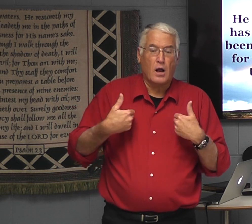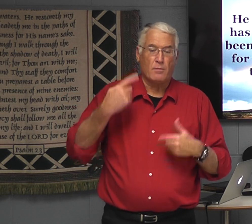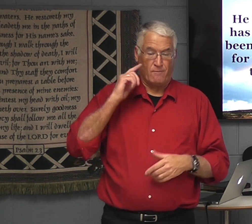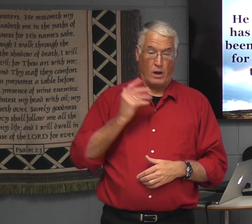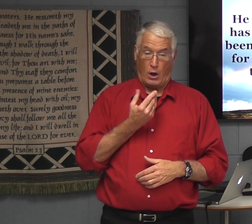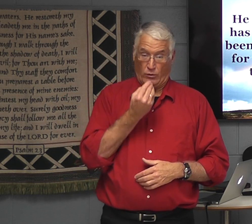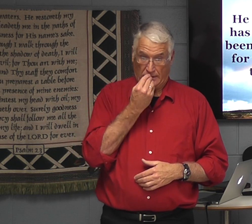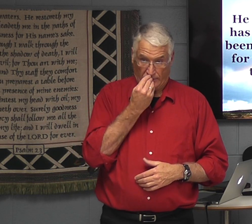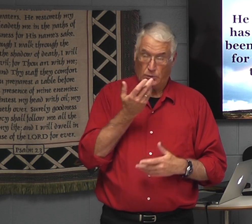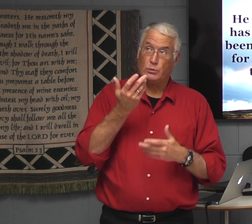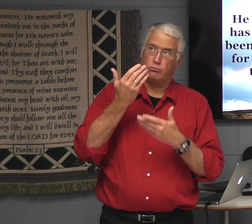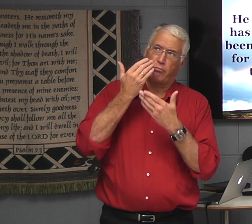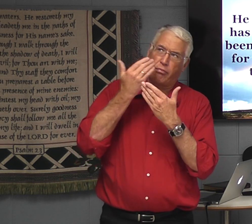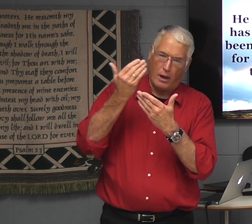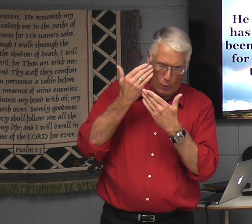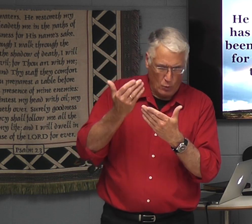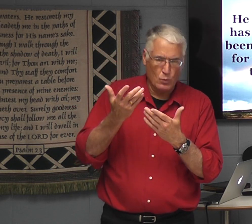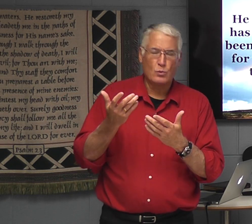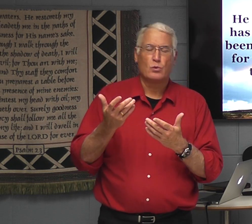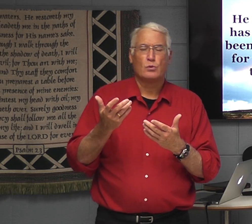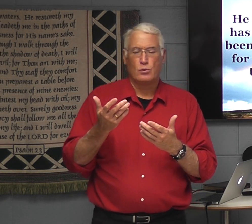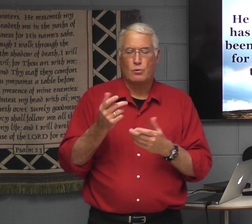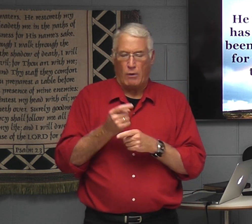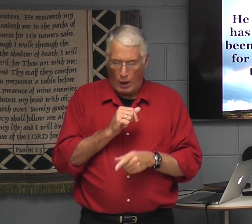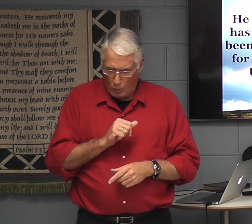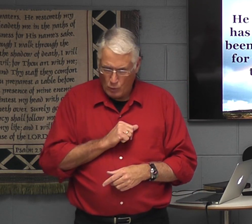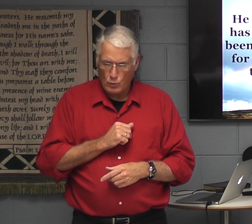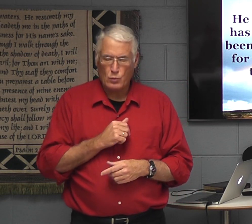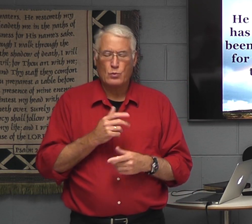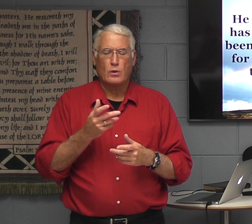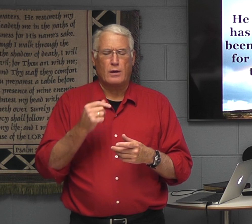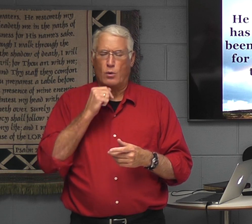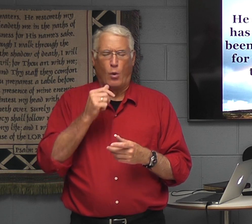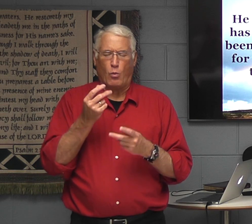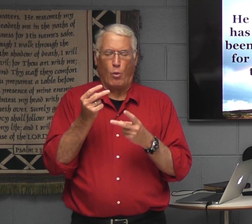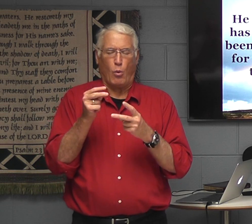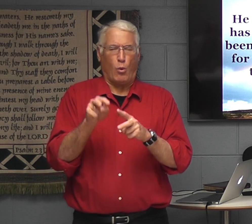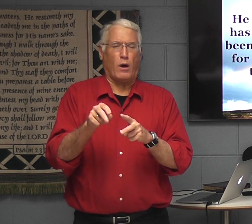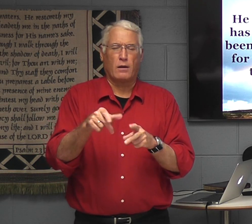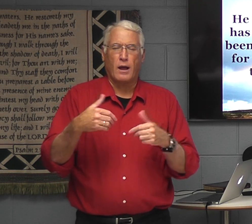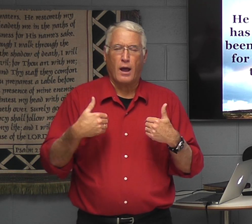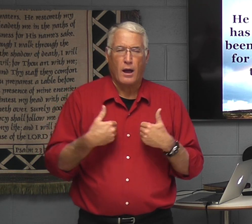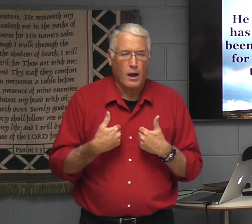God provides the animals for us to eat, and we're grateful and thankful for that. We have grateful attitudes. We